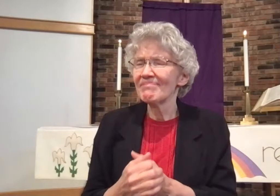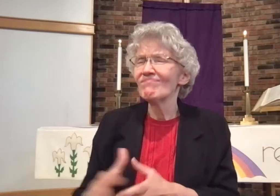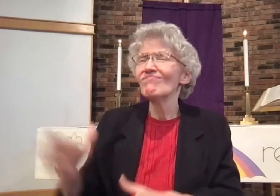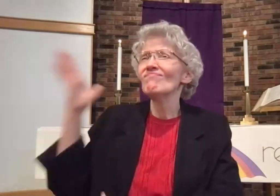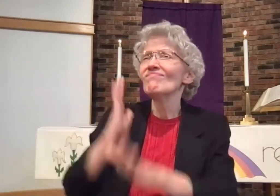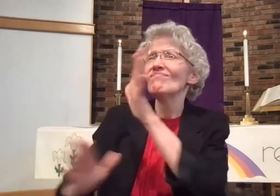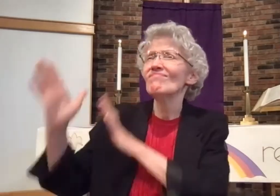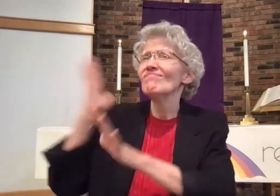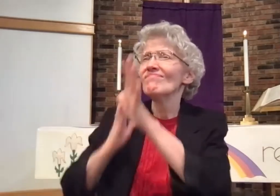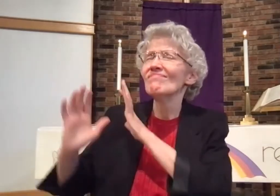language?"